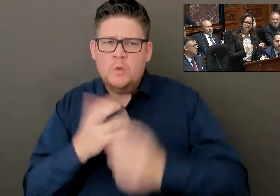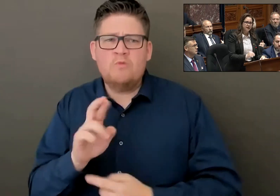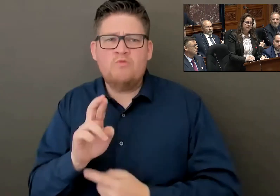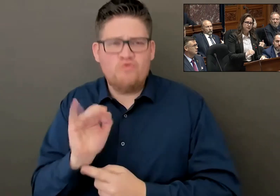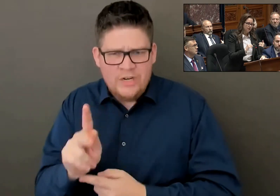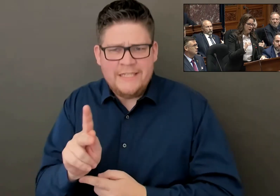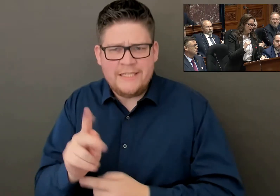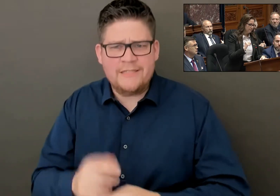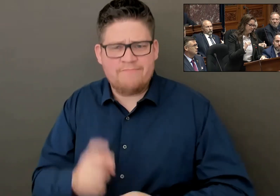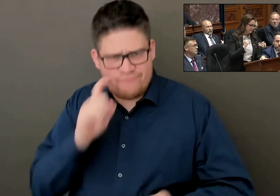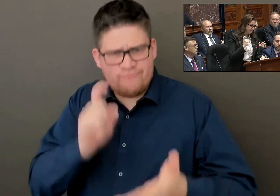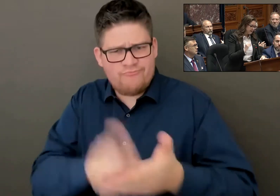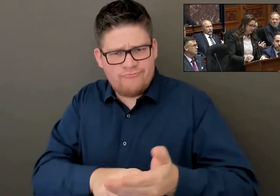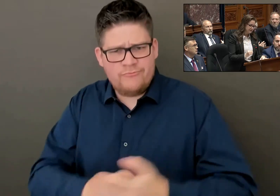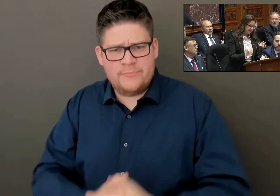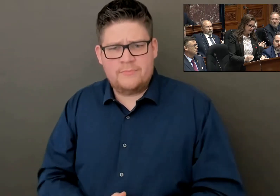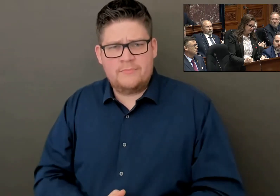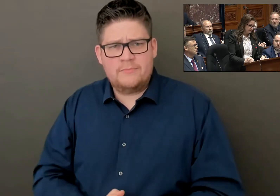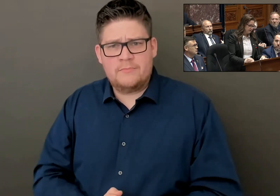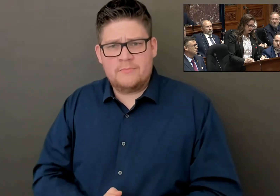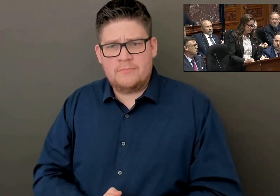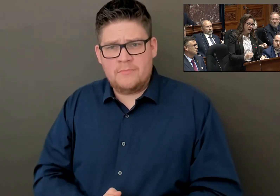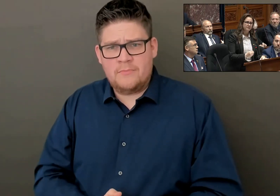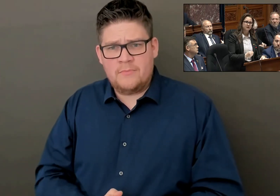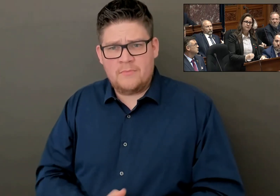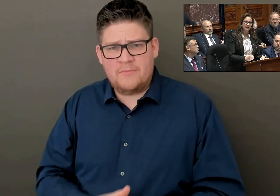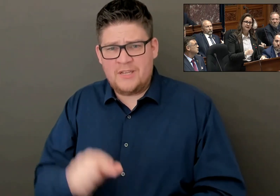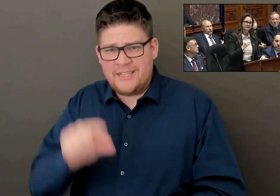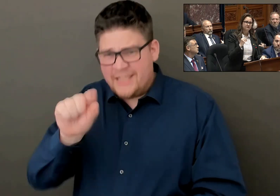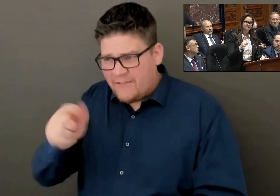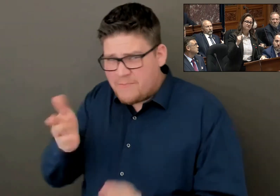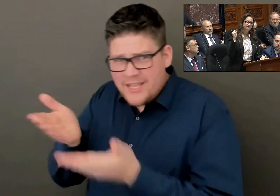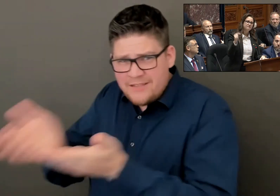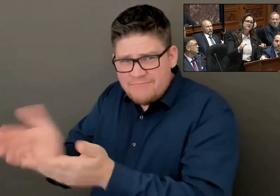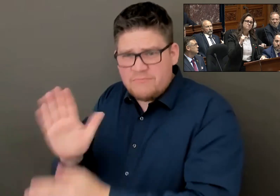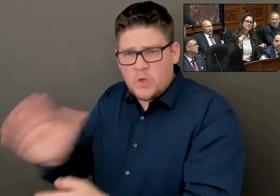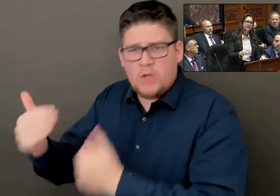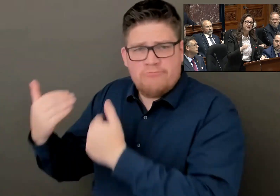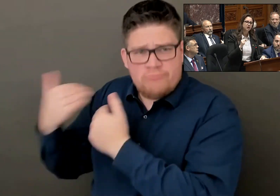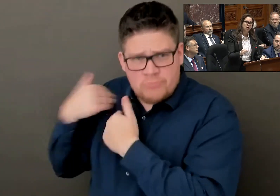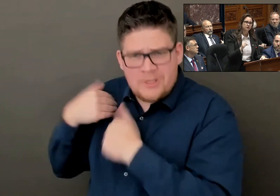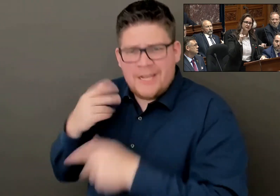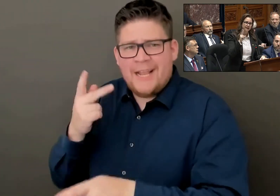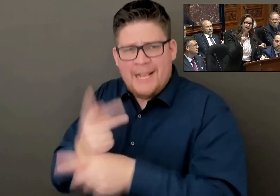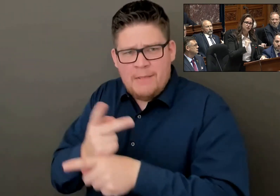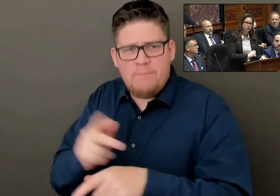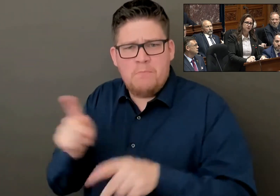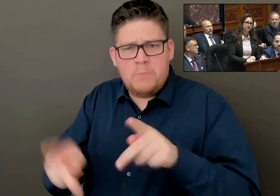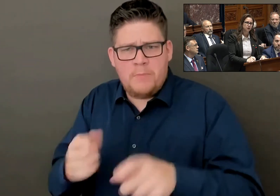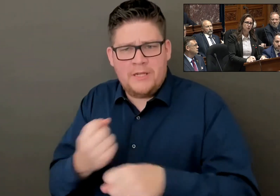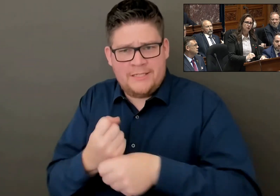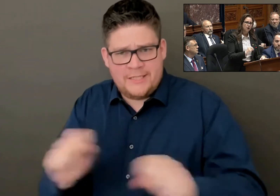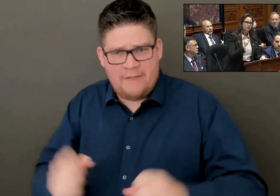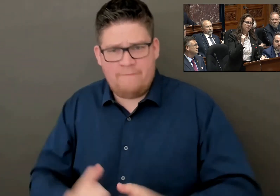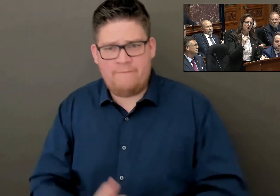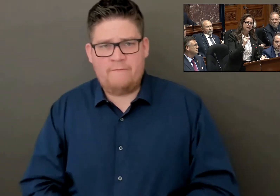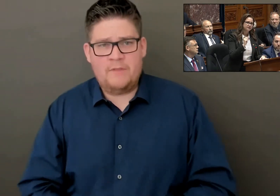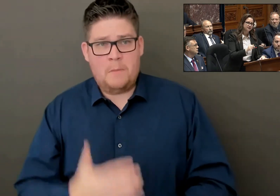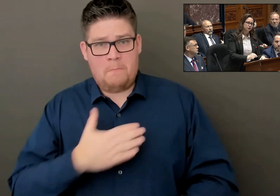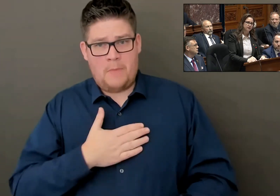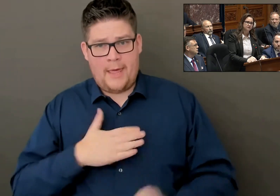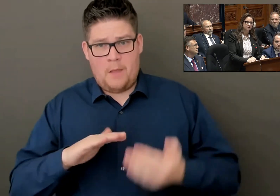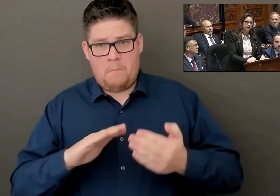to keep our people safe. My municipality has invested $50 million in the last 2 years alone for